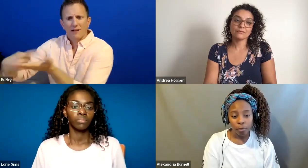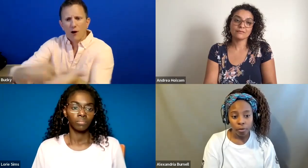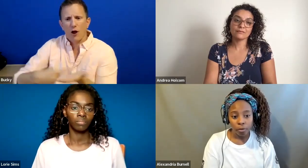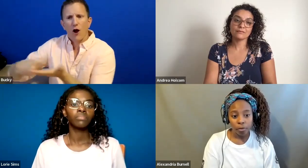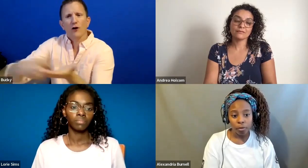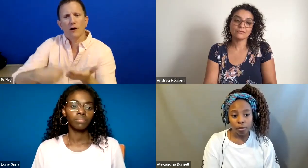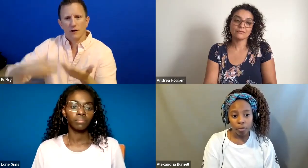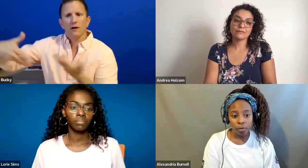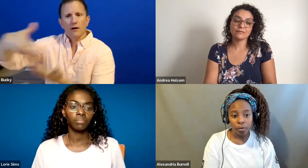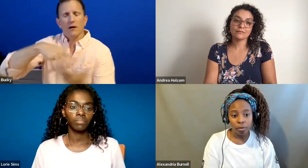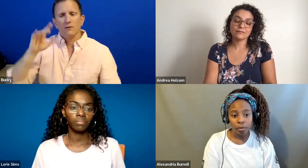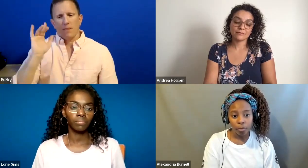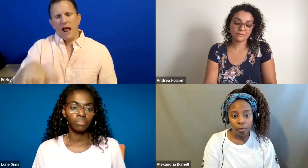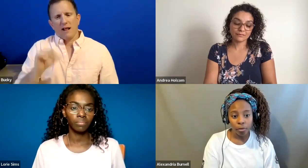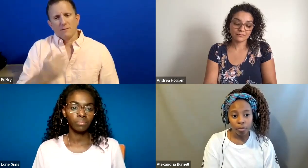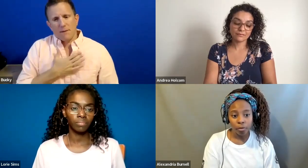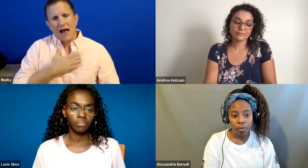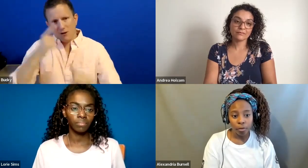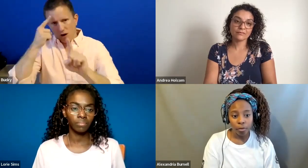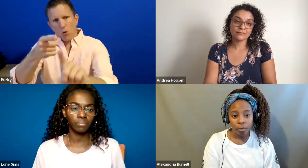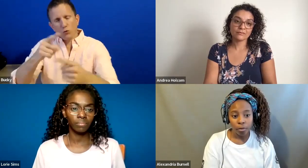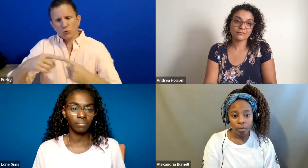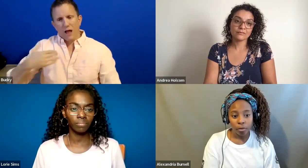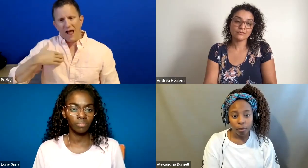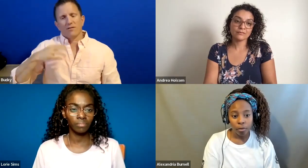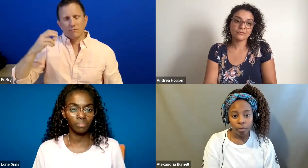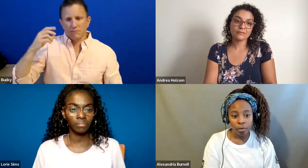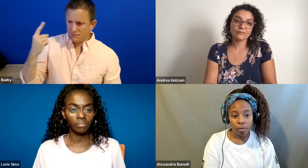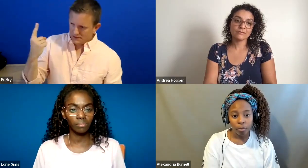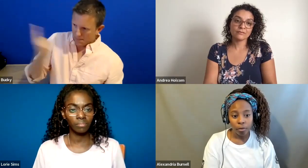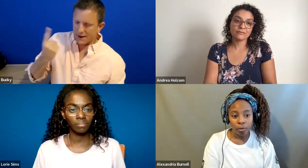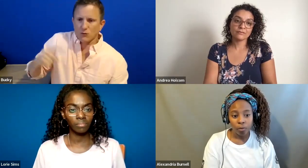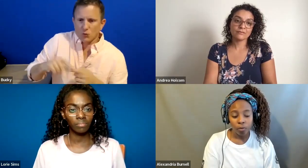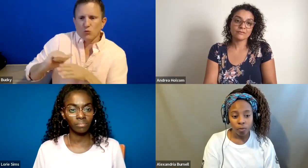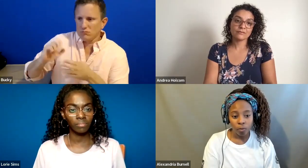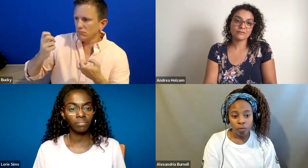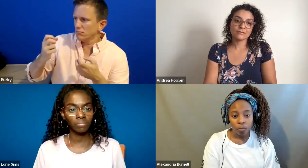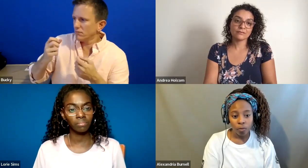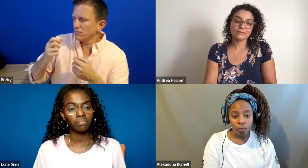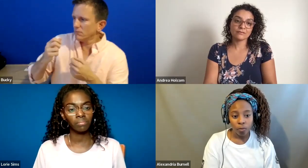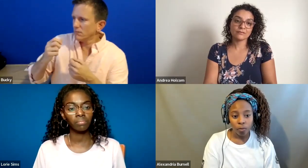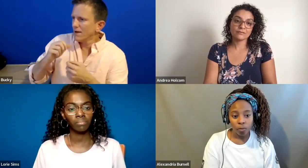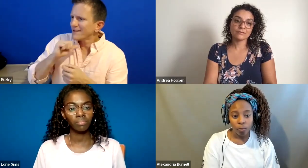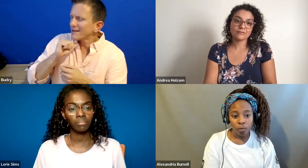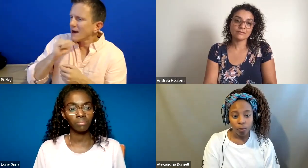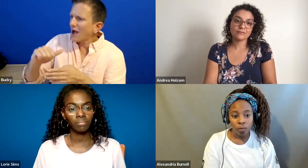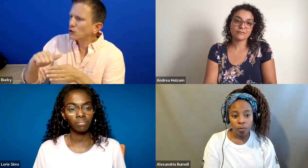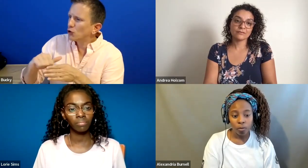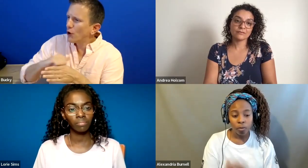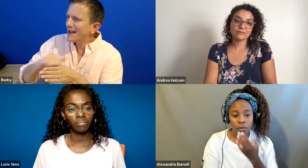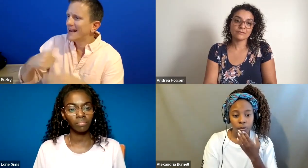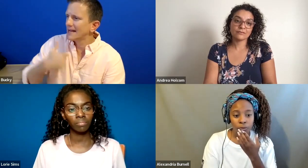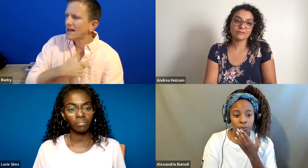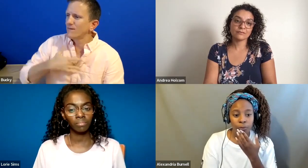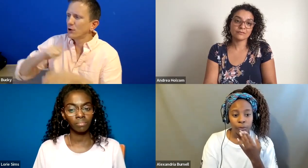longer, just long enough for us to be able to open up this dialogue. And that is a goal that I have. And it is something that